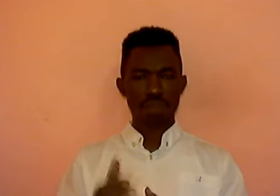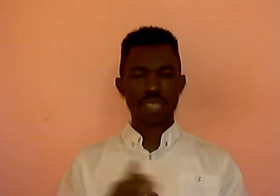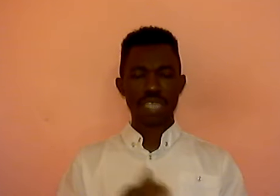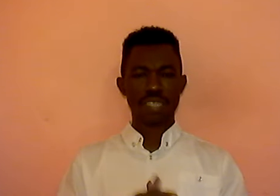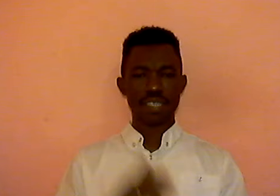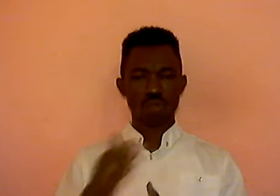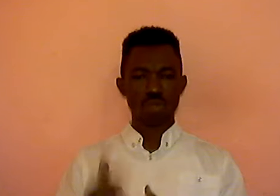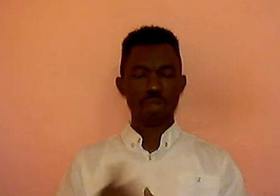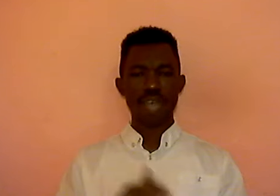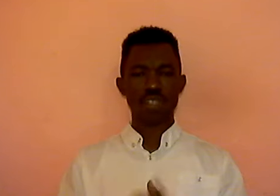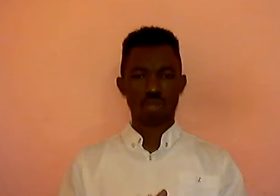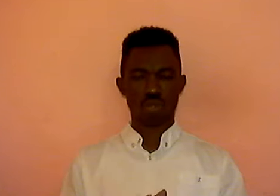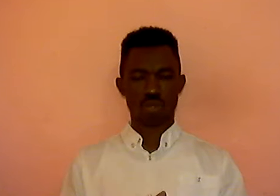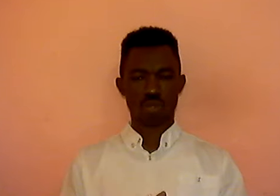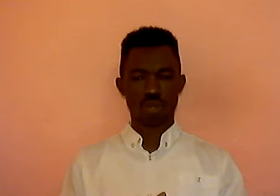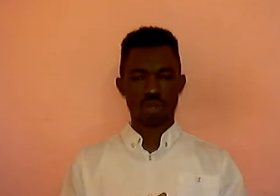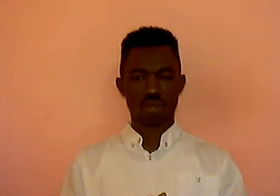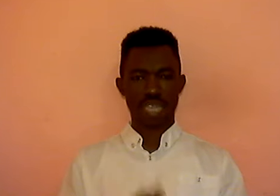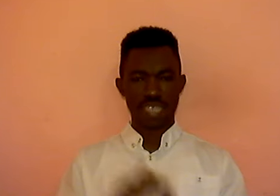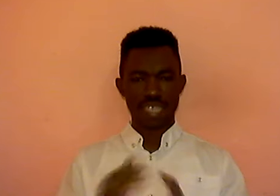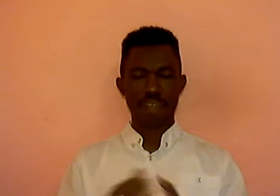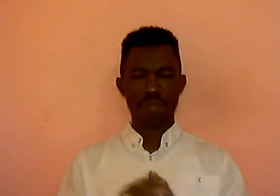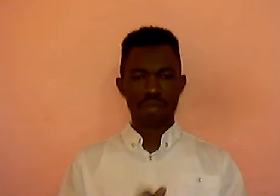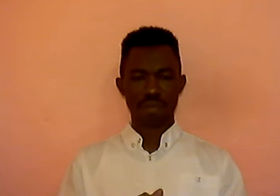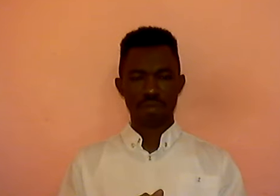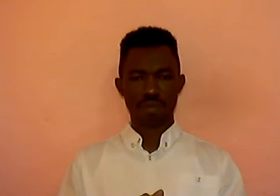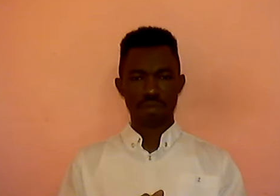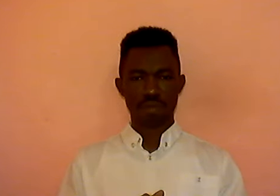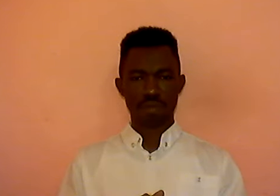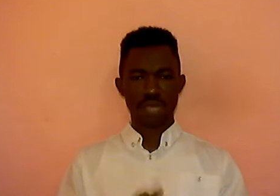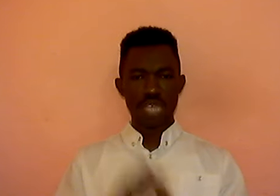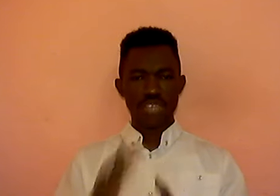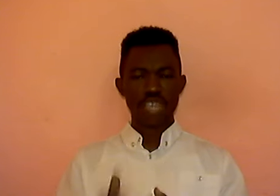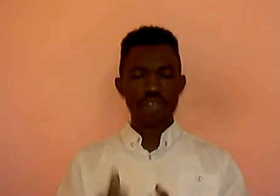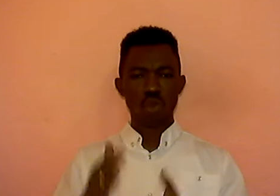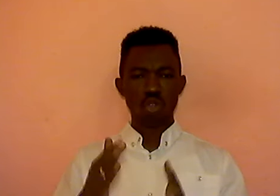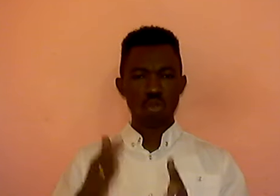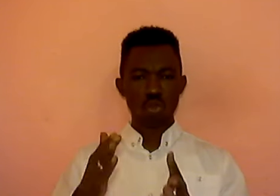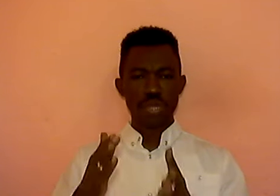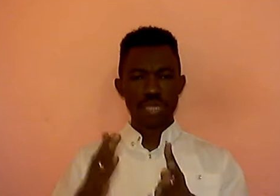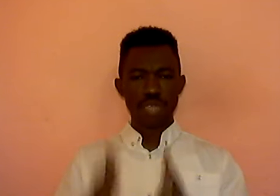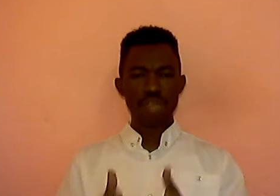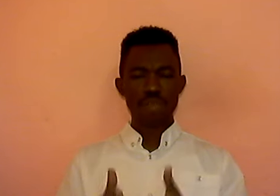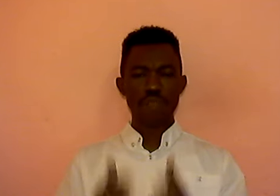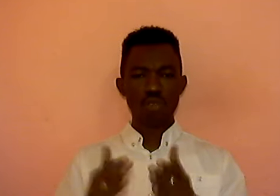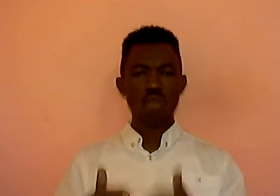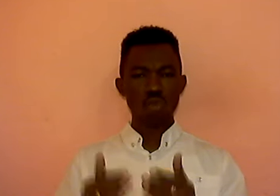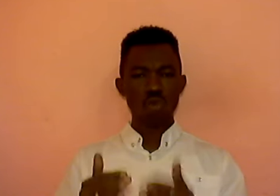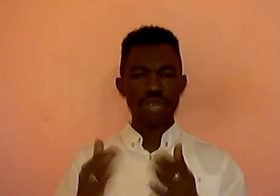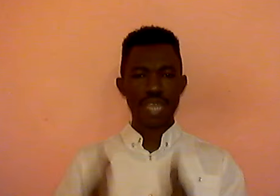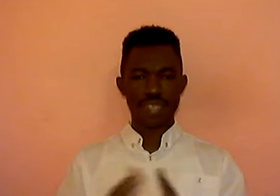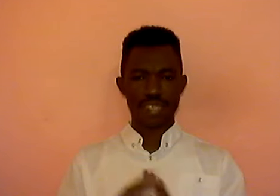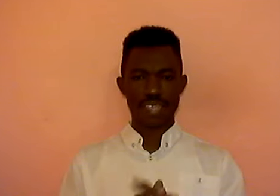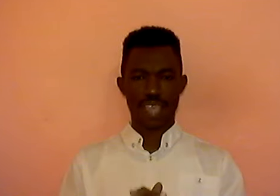let's take it to the pastors that is carrying Bible. The devil also tell them if you don't go dirty